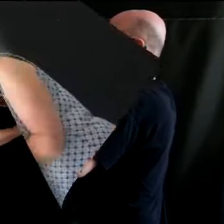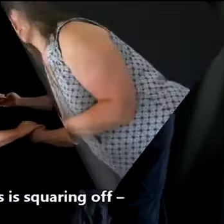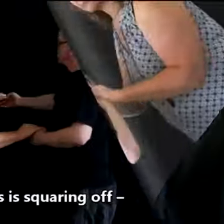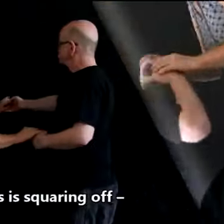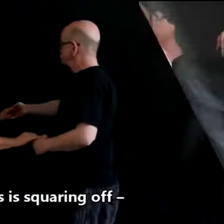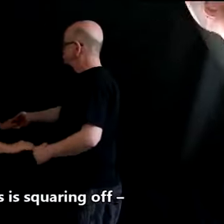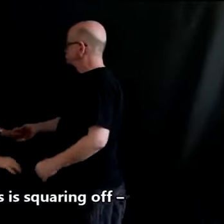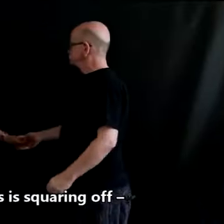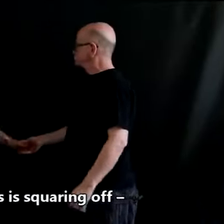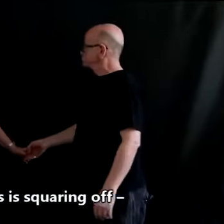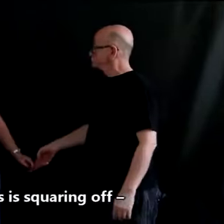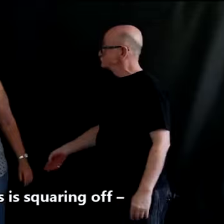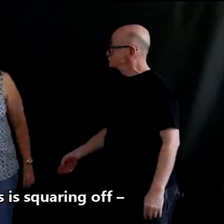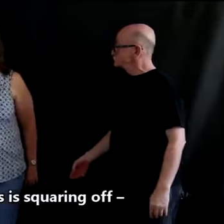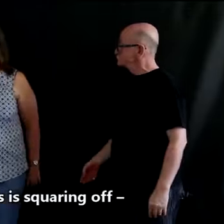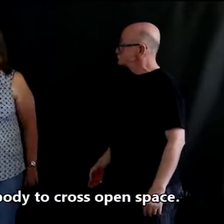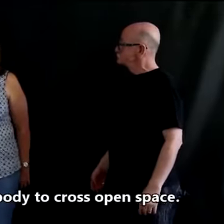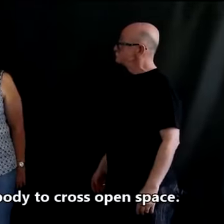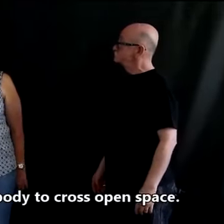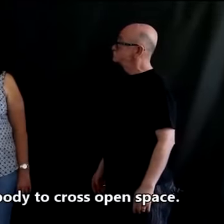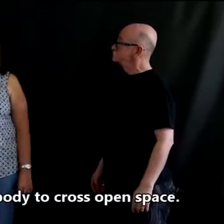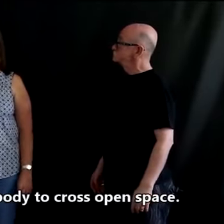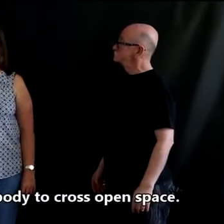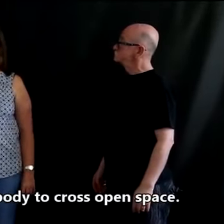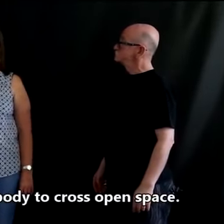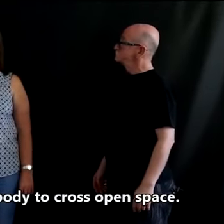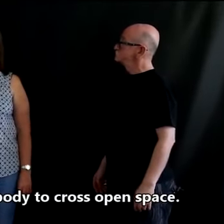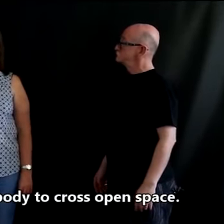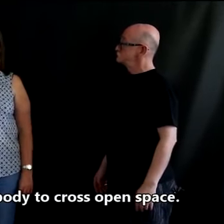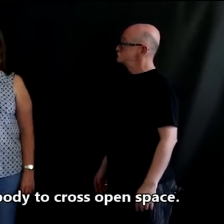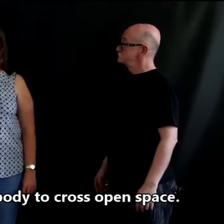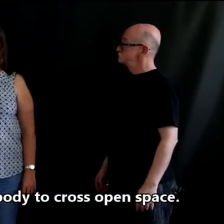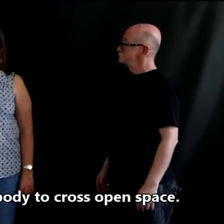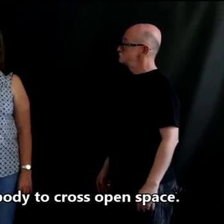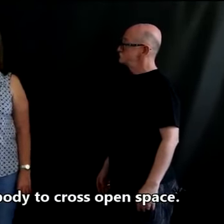And this is squaring off, aligning your body to cross open space.